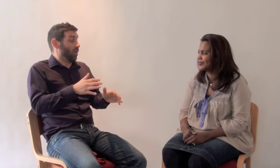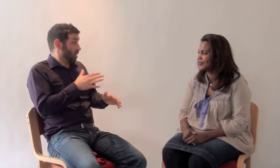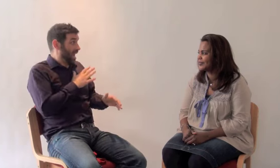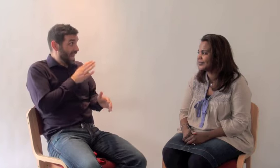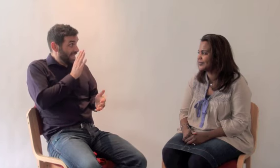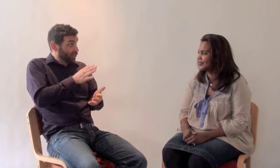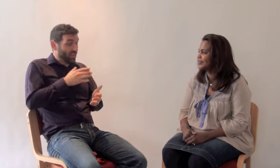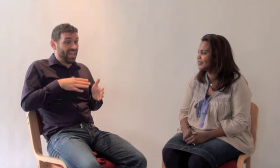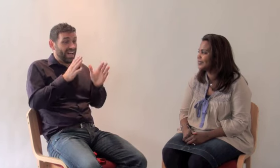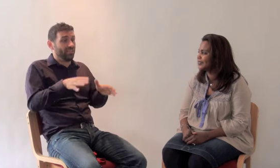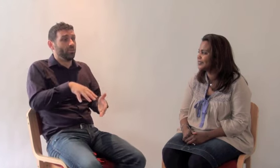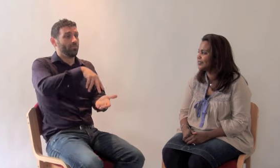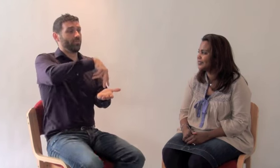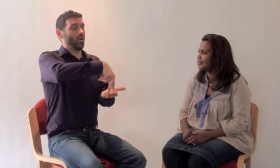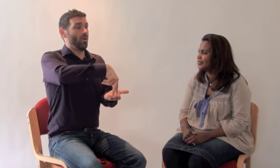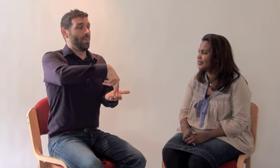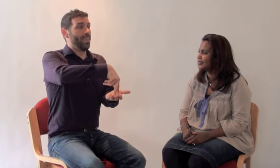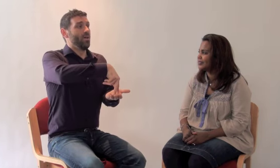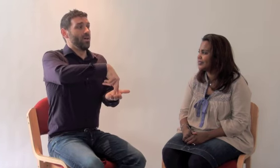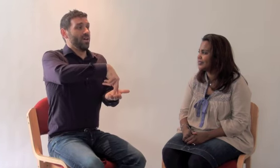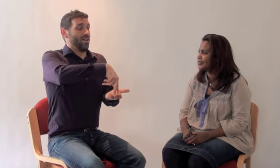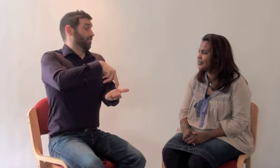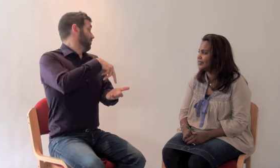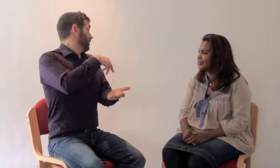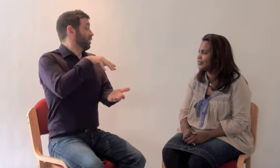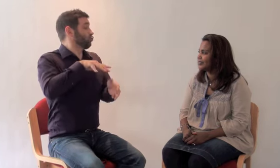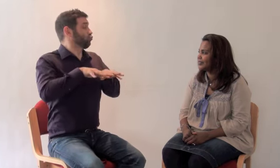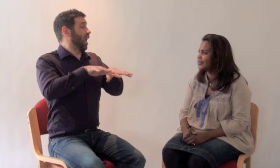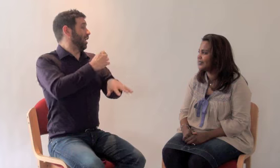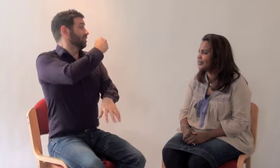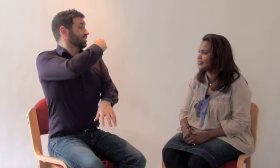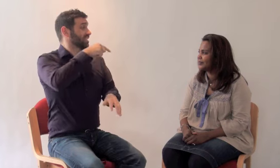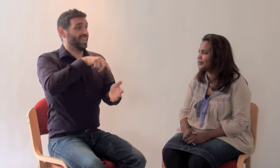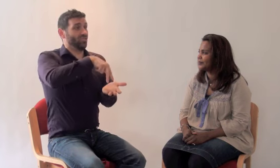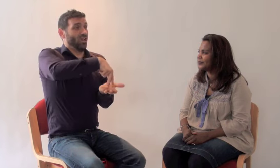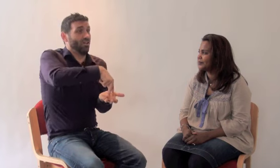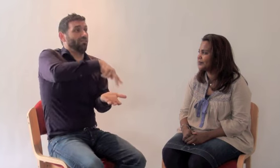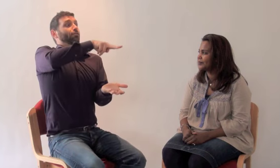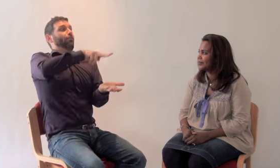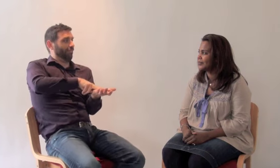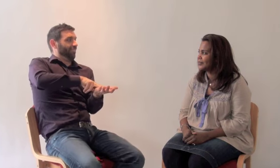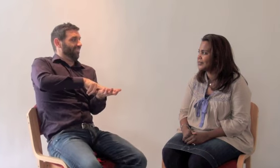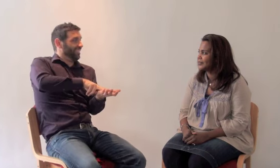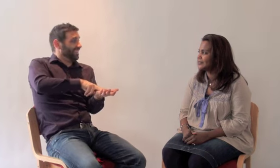and locked. So it was literally like this when I sat down. I looked behind me and I could see there was grass behind me, and I went like that,